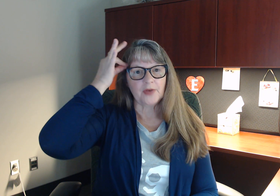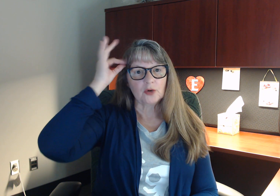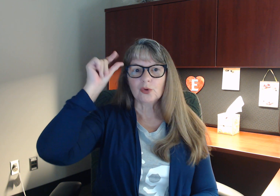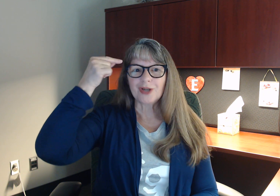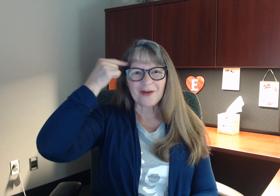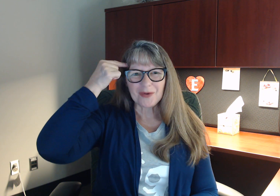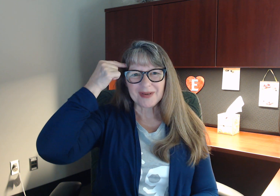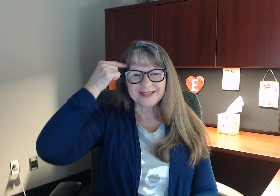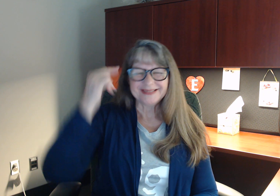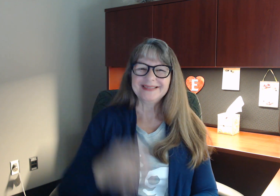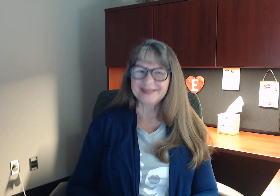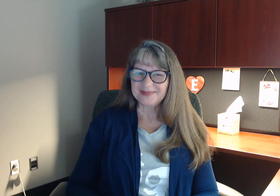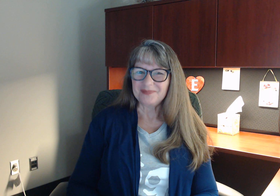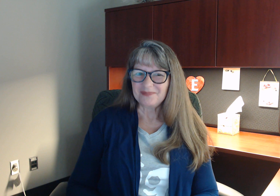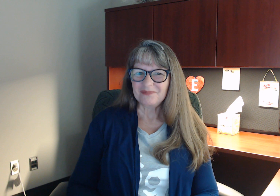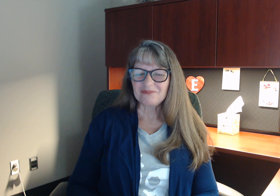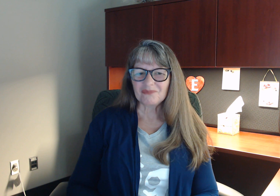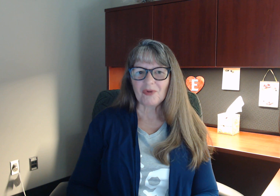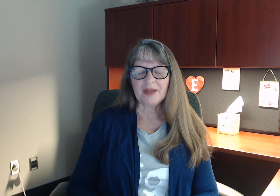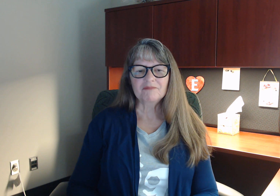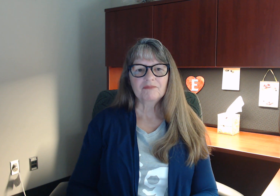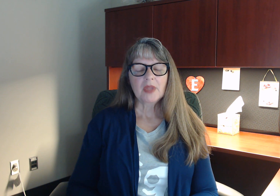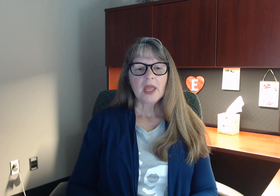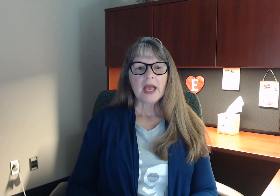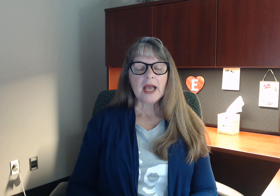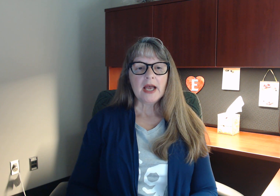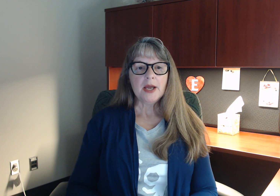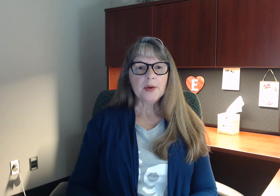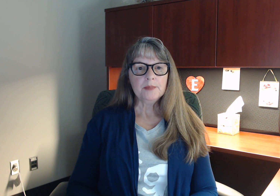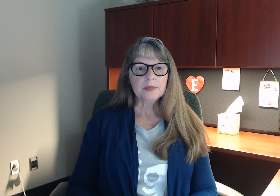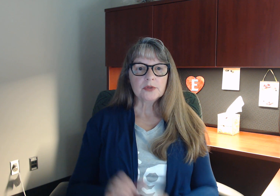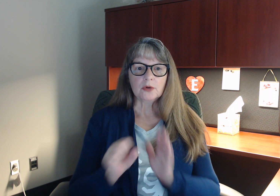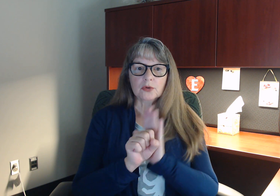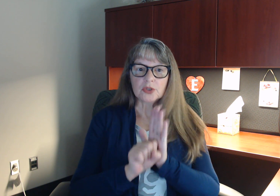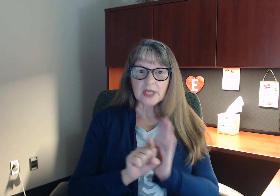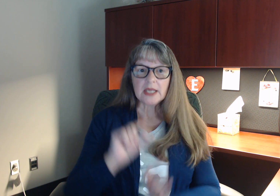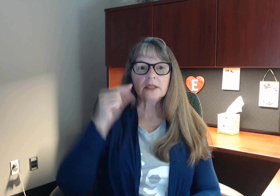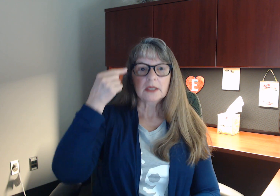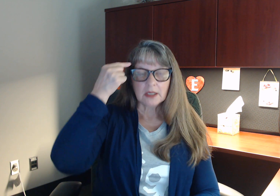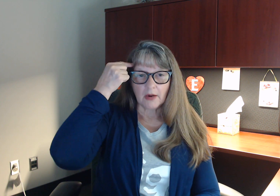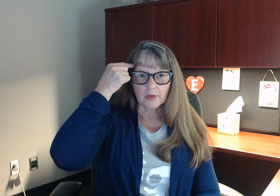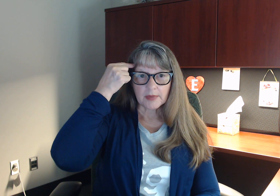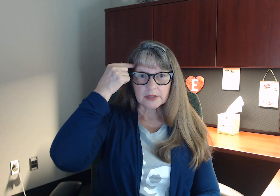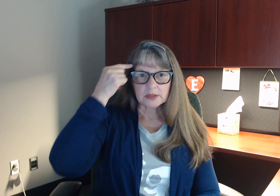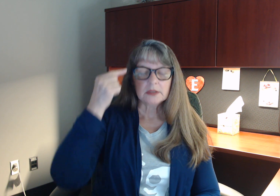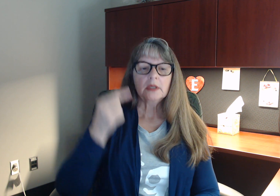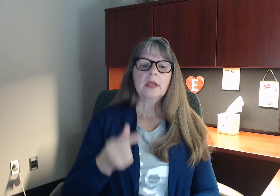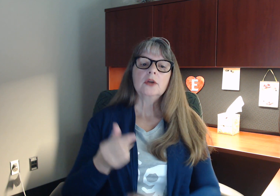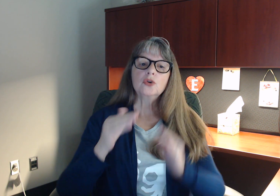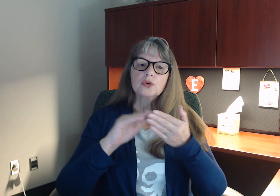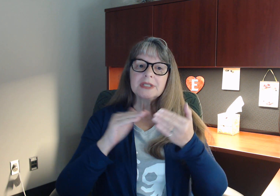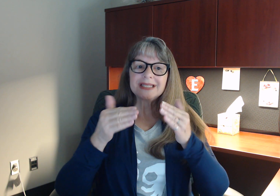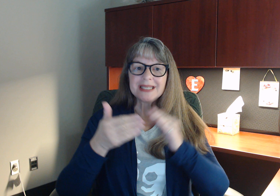Federal government, right? So your state government, your